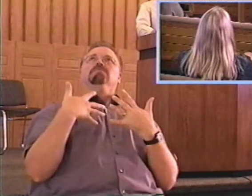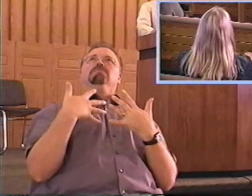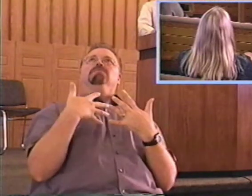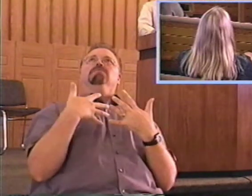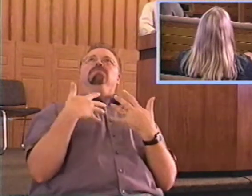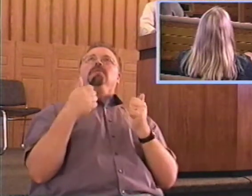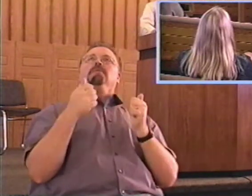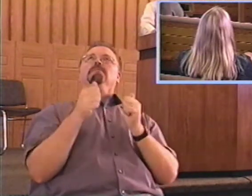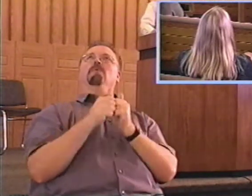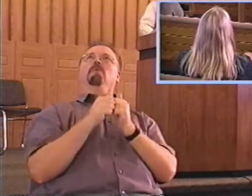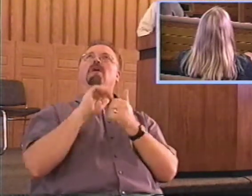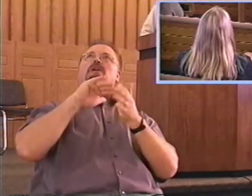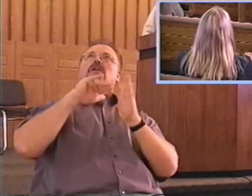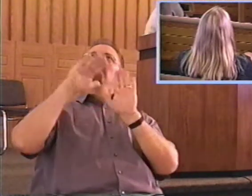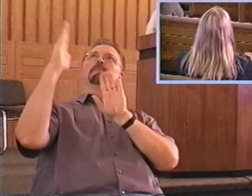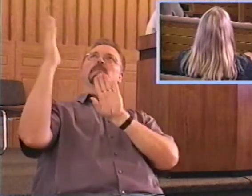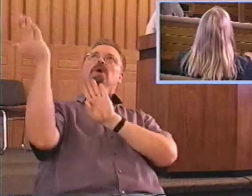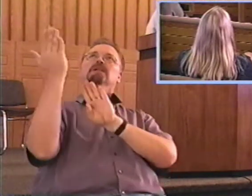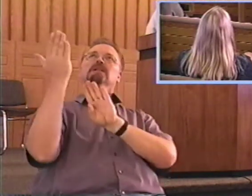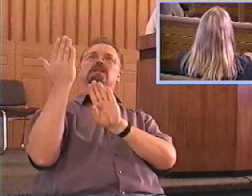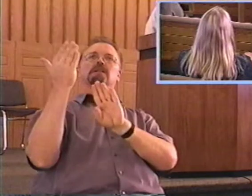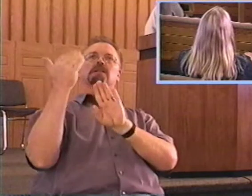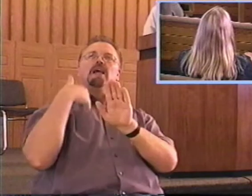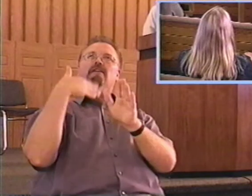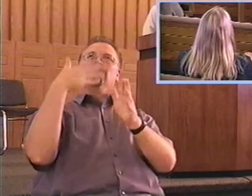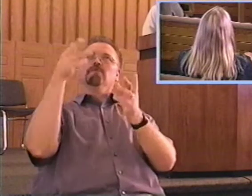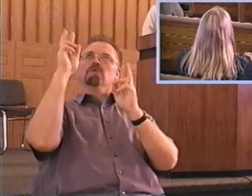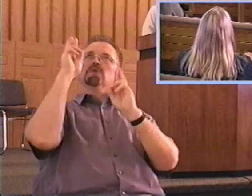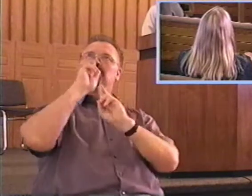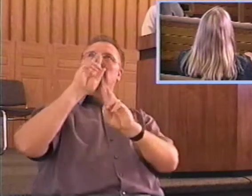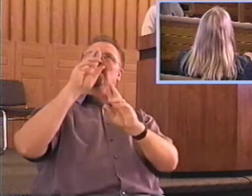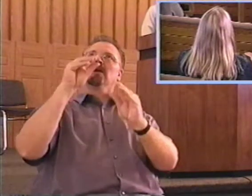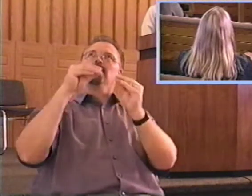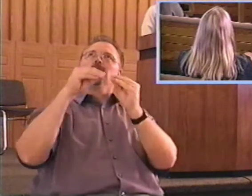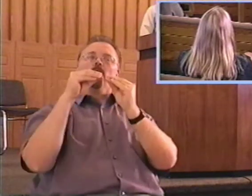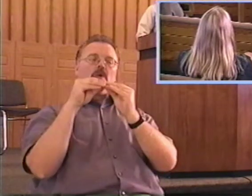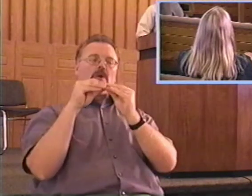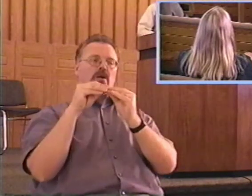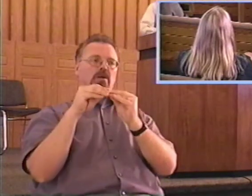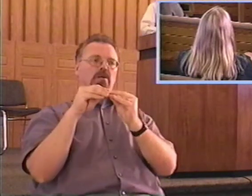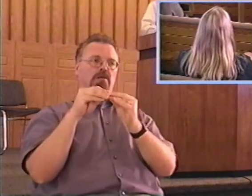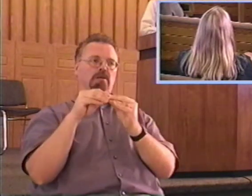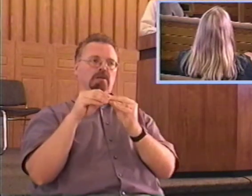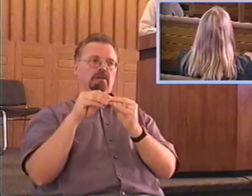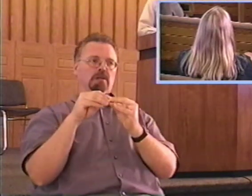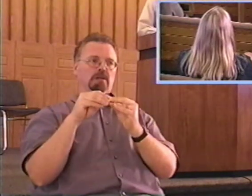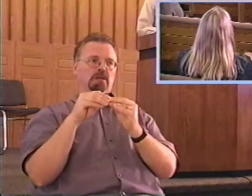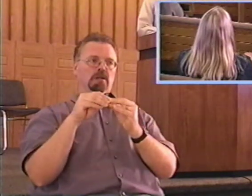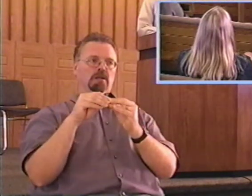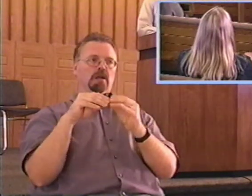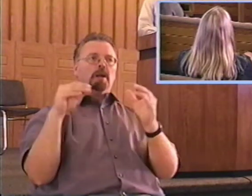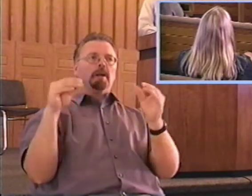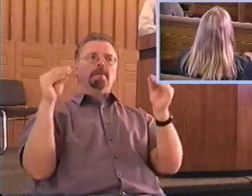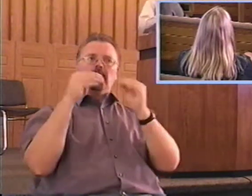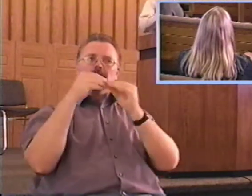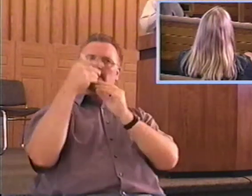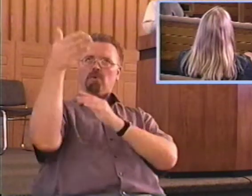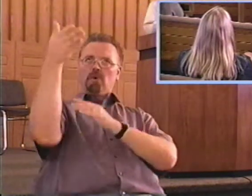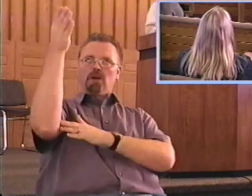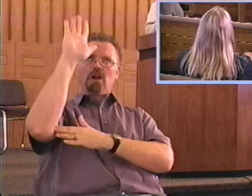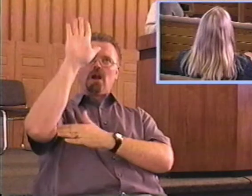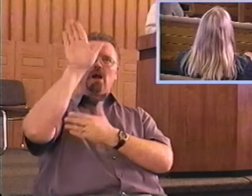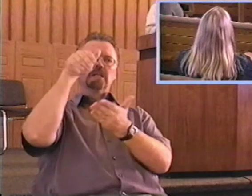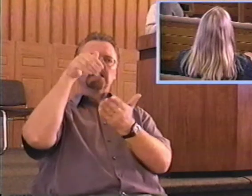presence. Help me to respect him more. Help me to be more